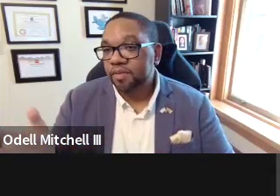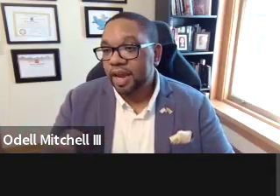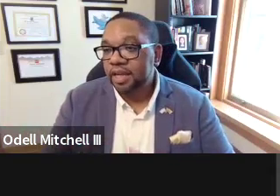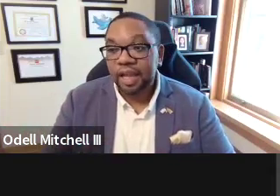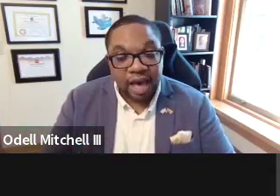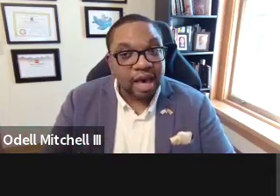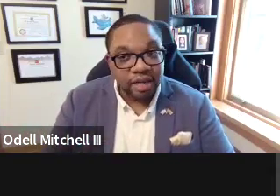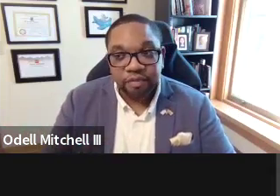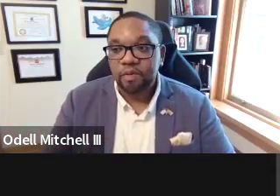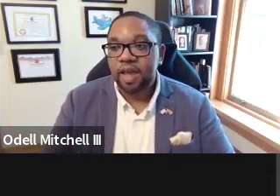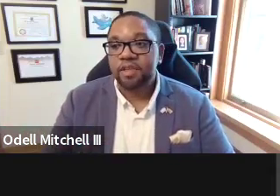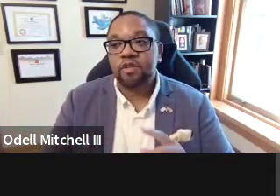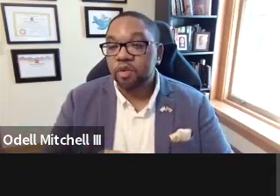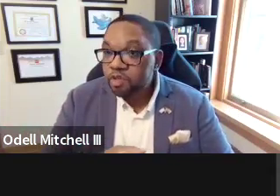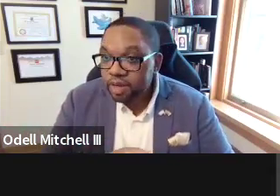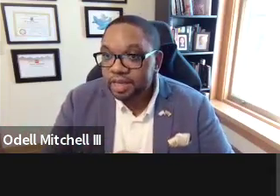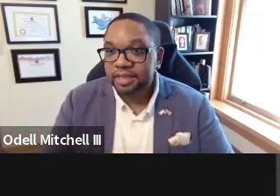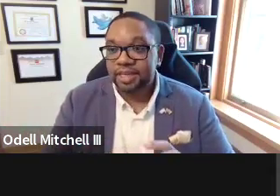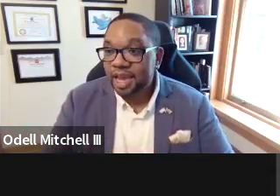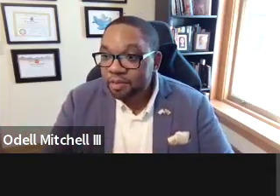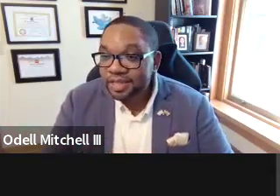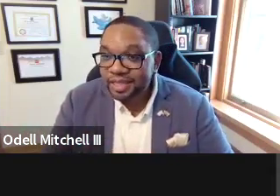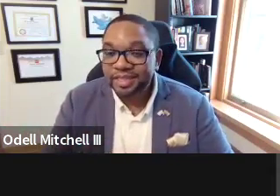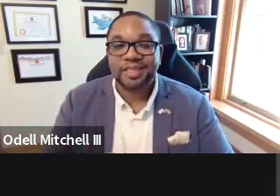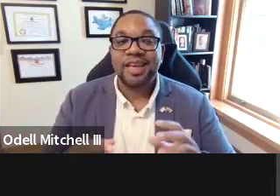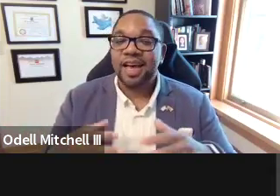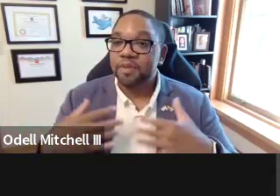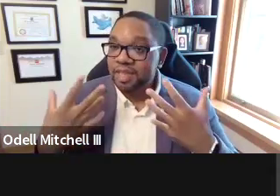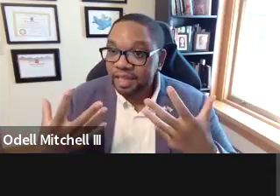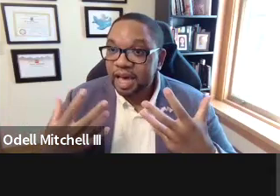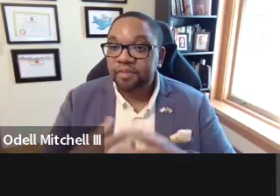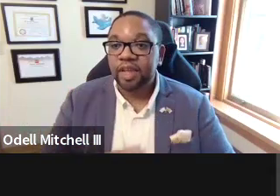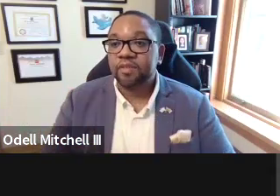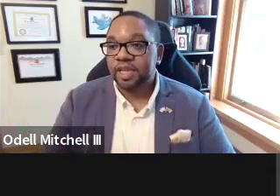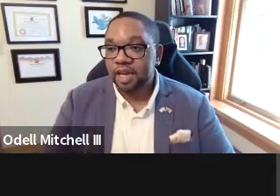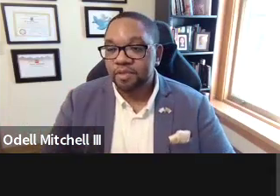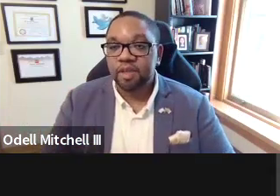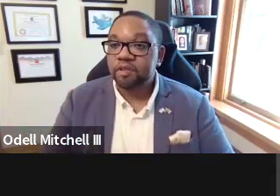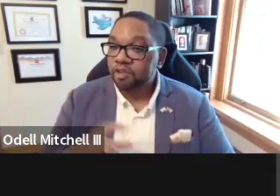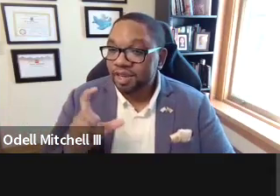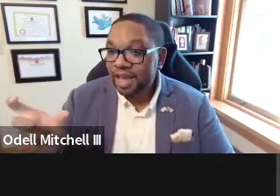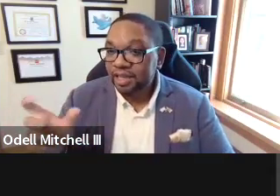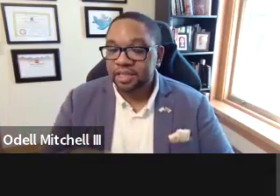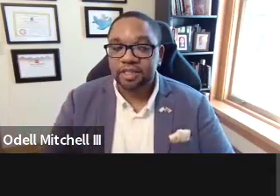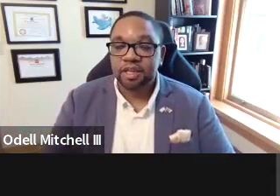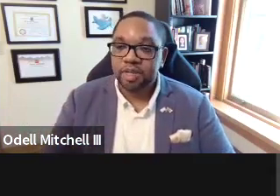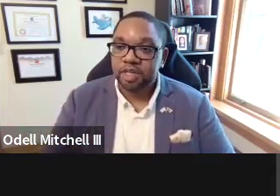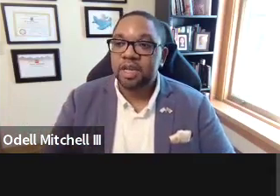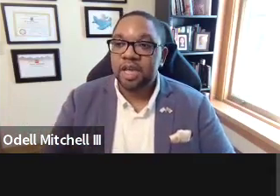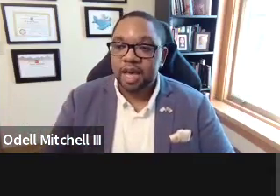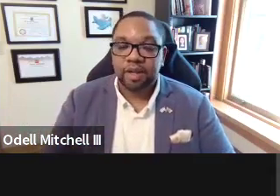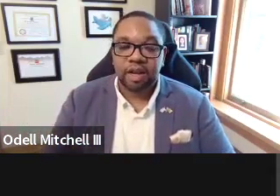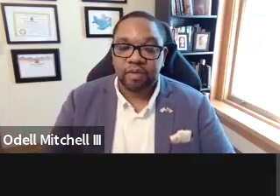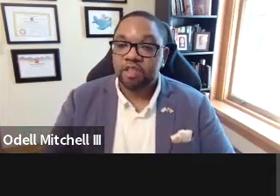can be defined a lot of different ways: gross receipts, net receipts. You see a lot of language that comes in there. It's usually not listed as